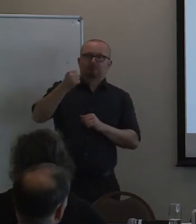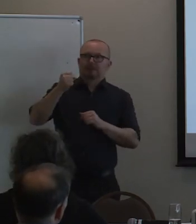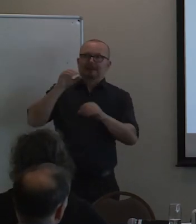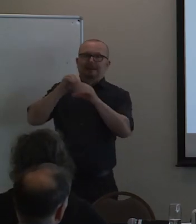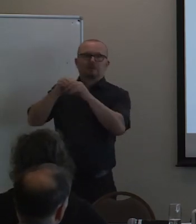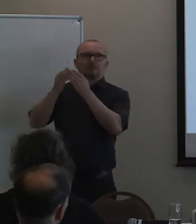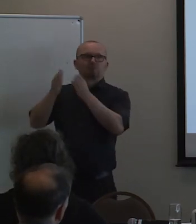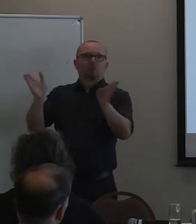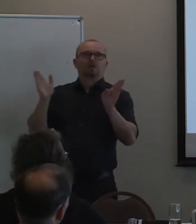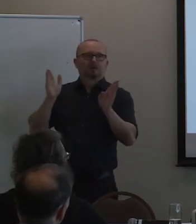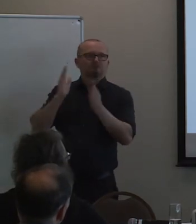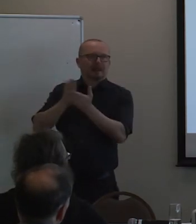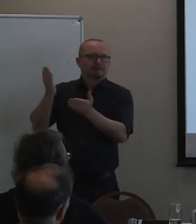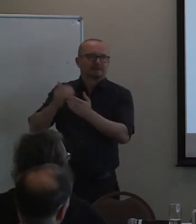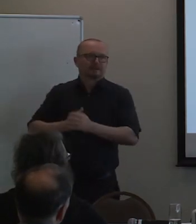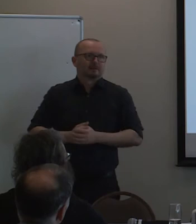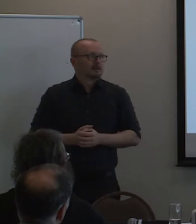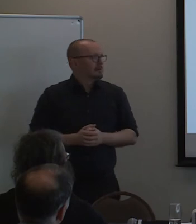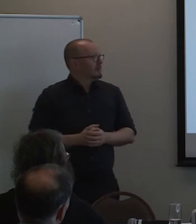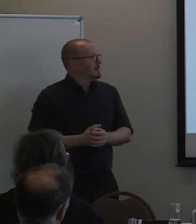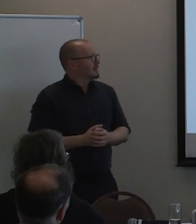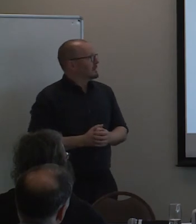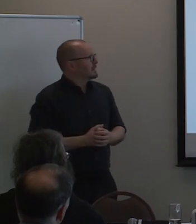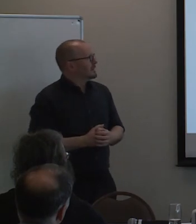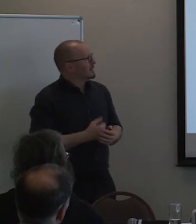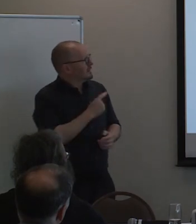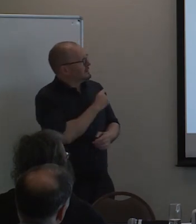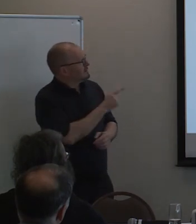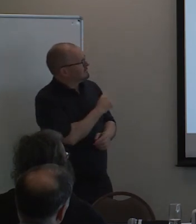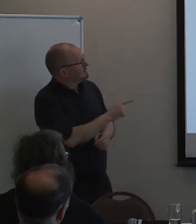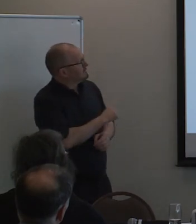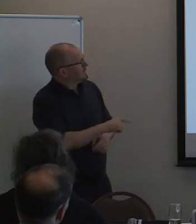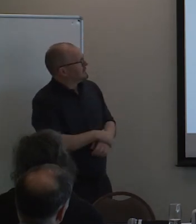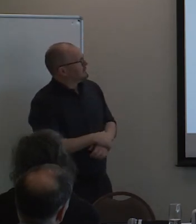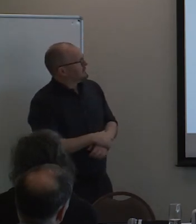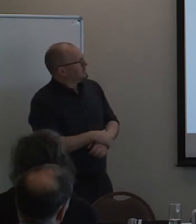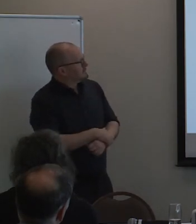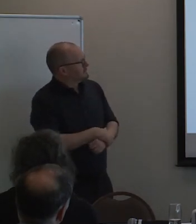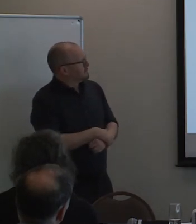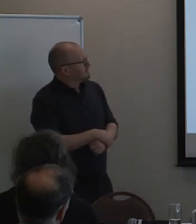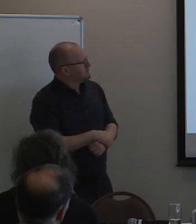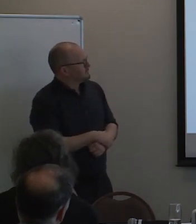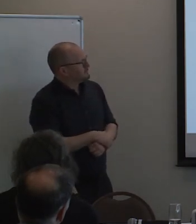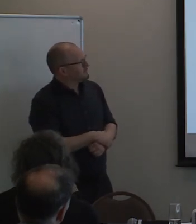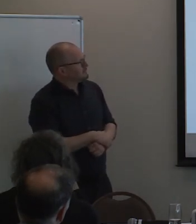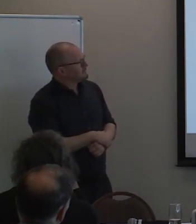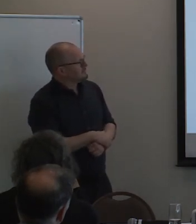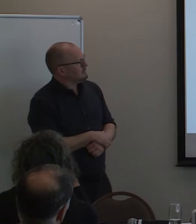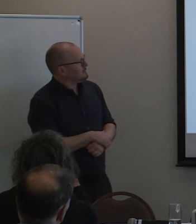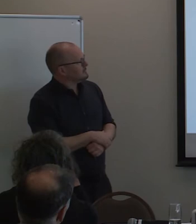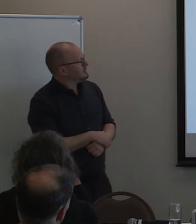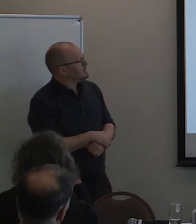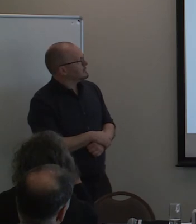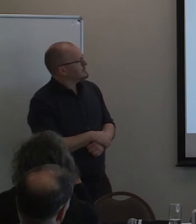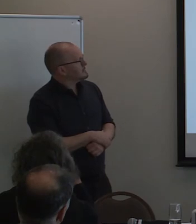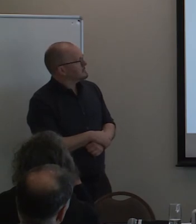says, technology is not anthropologically universal. It is enabled and constrained by particular